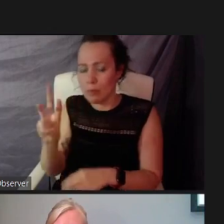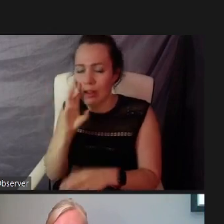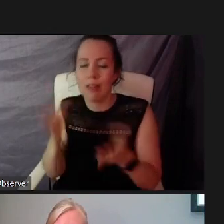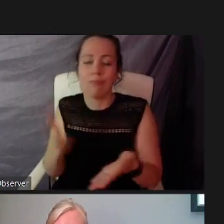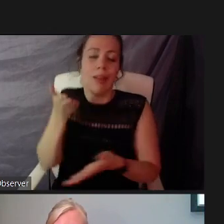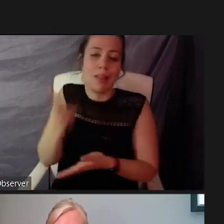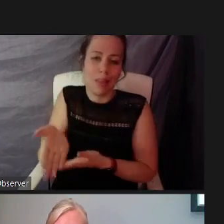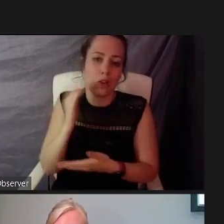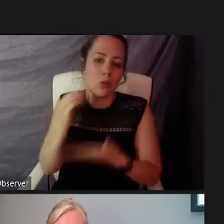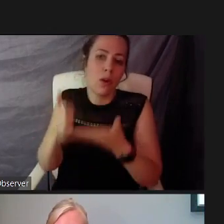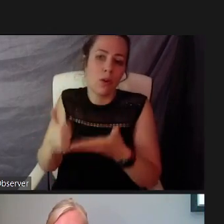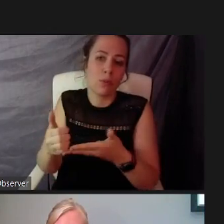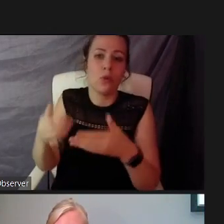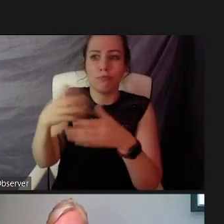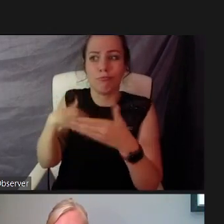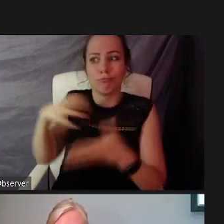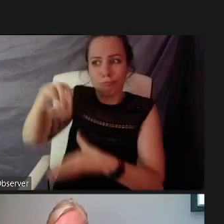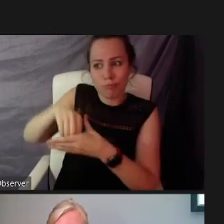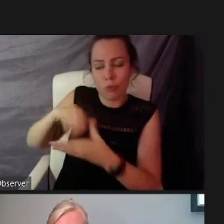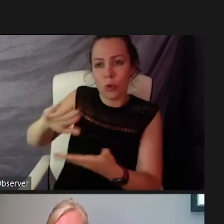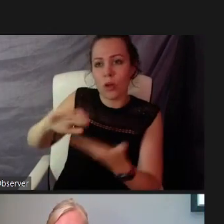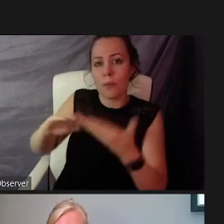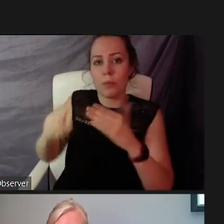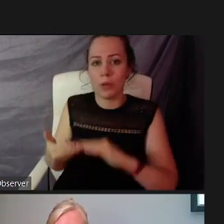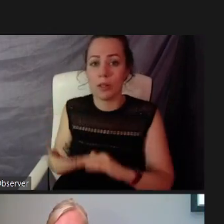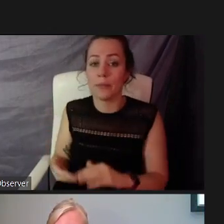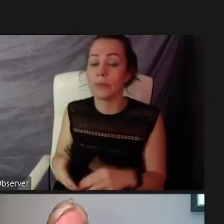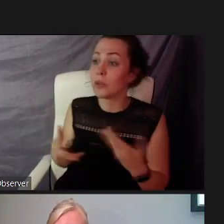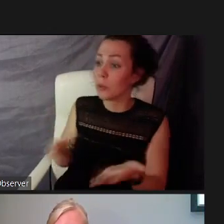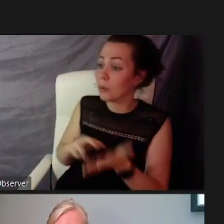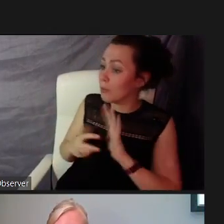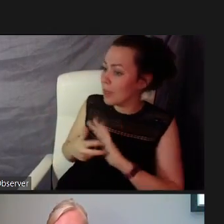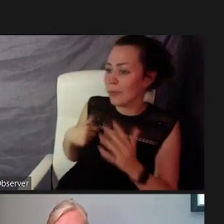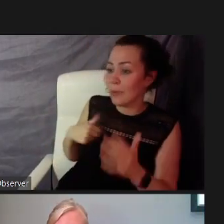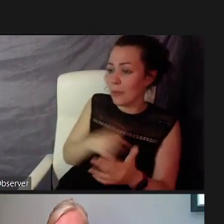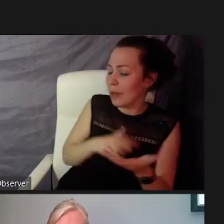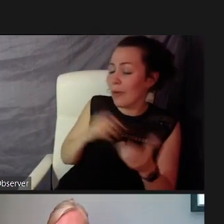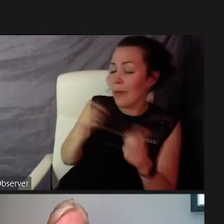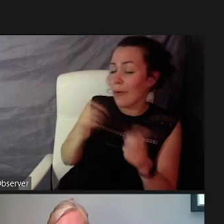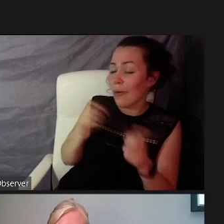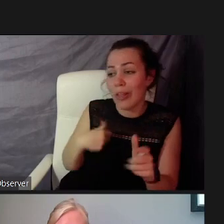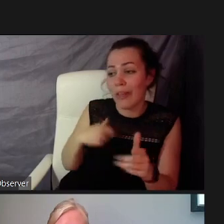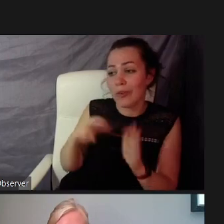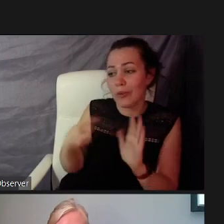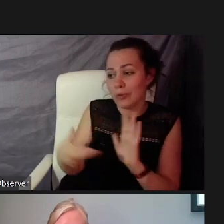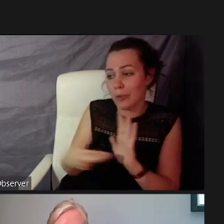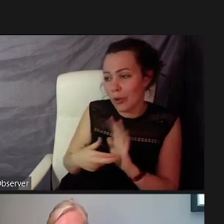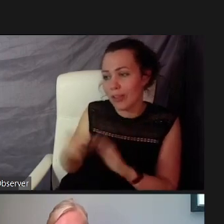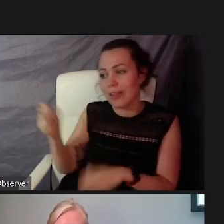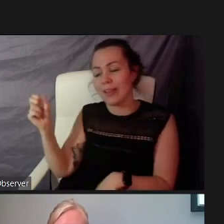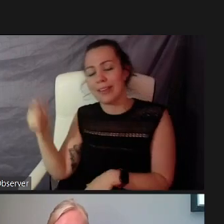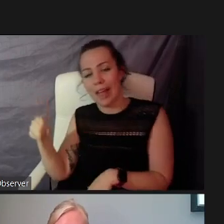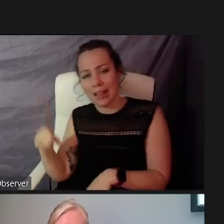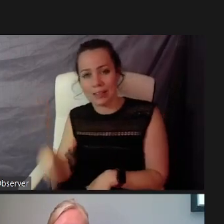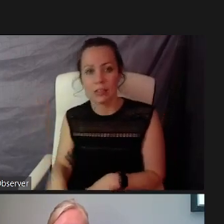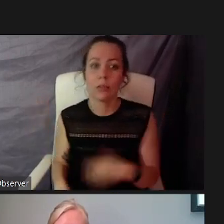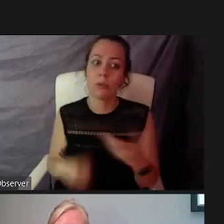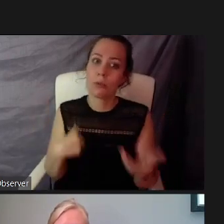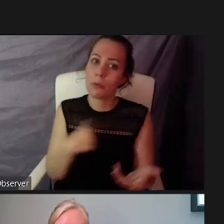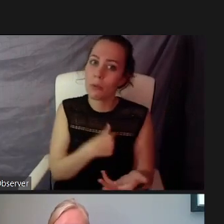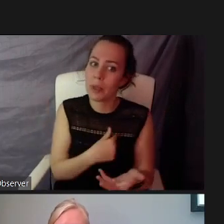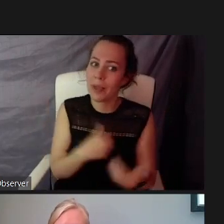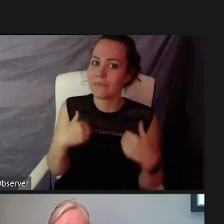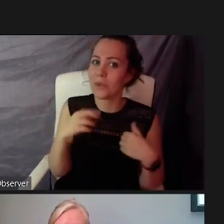Okay. So we all have a role. Yes. Aisha. Okay, so we actually started getting questions